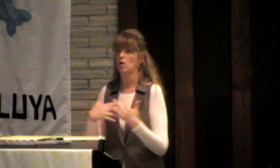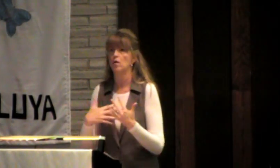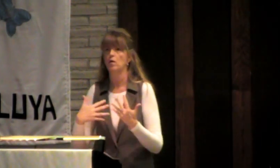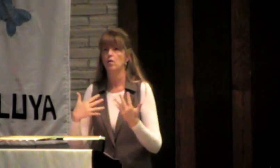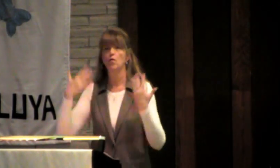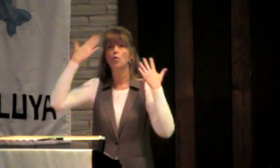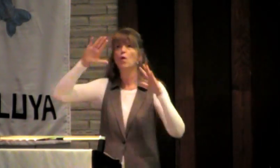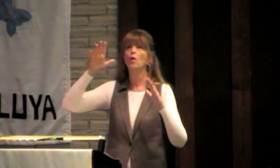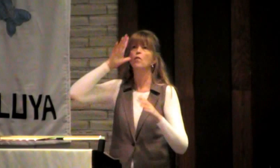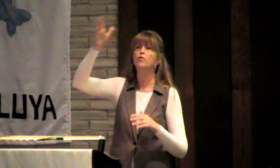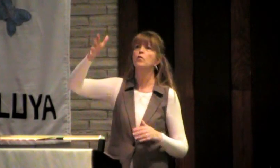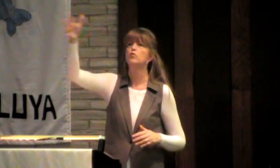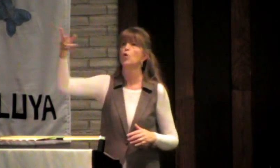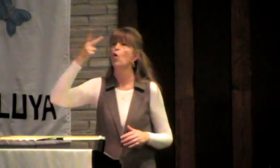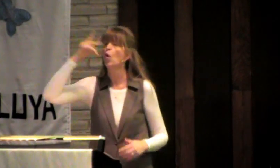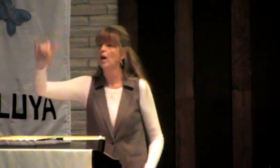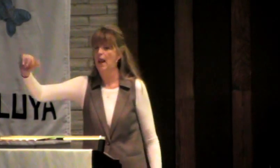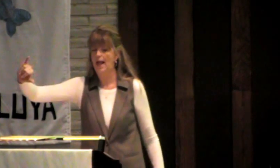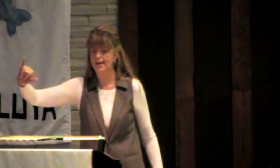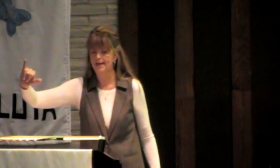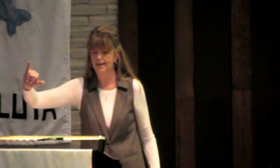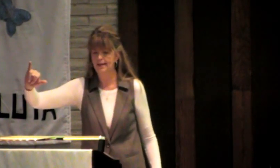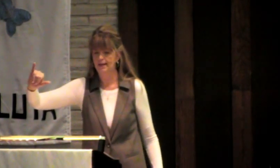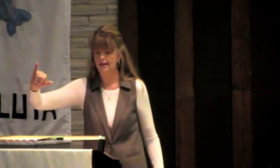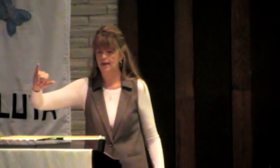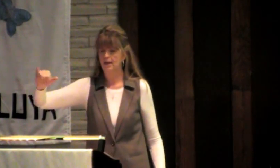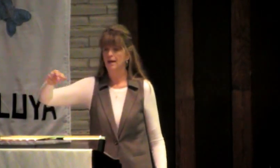frustrated, they're scared. They don't know what the future looks like.